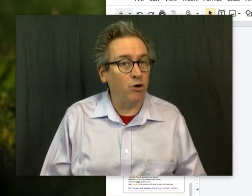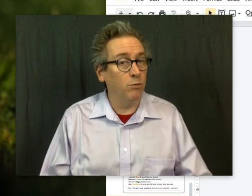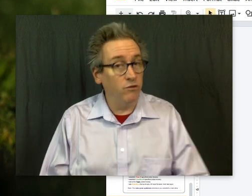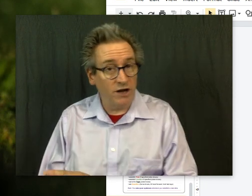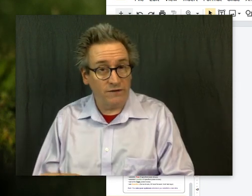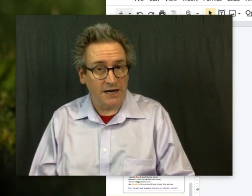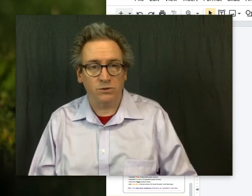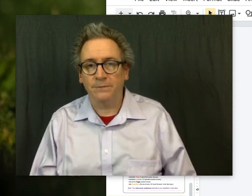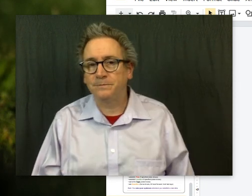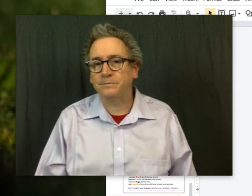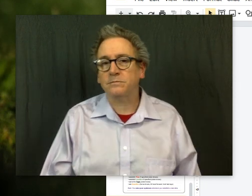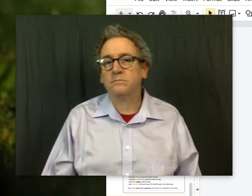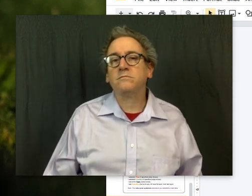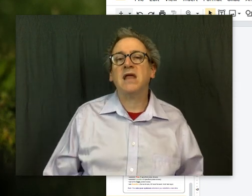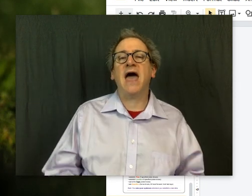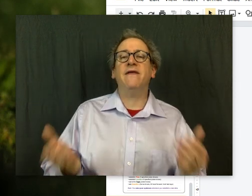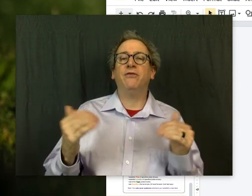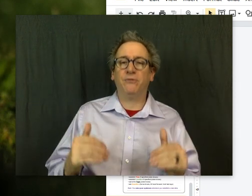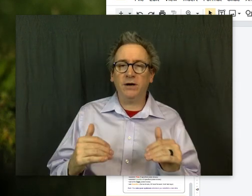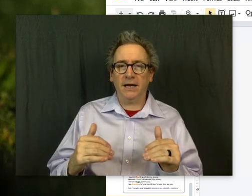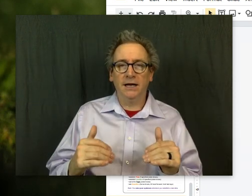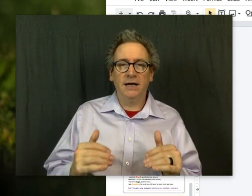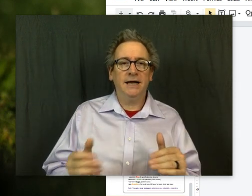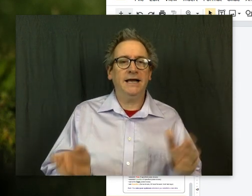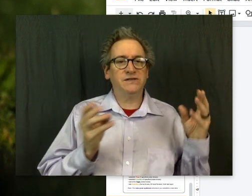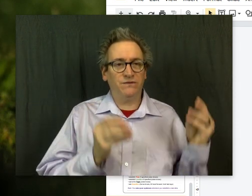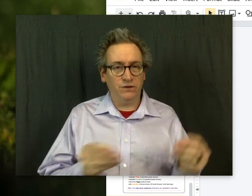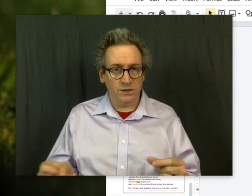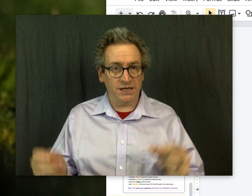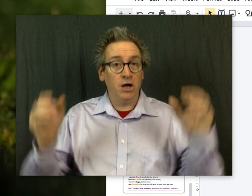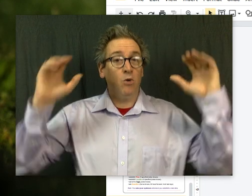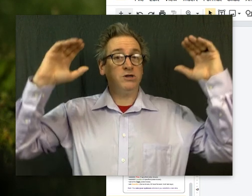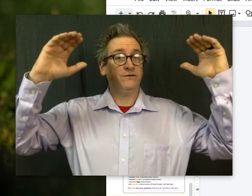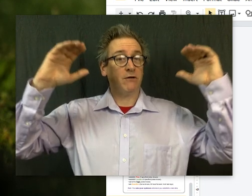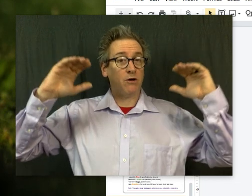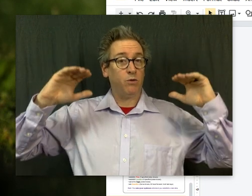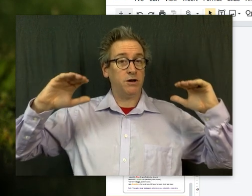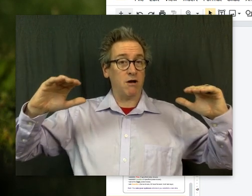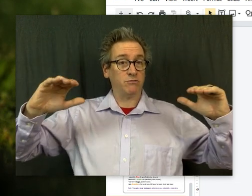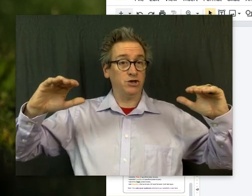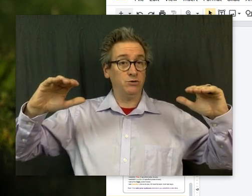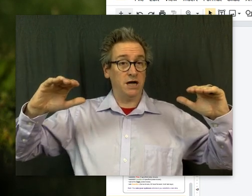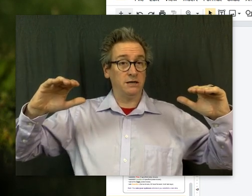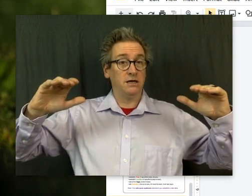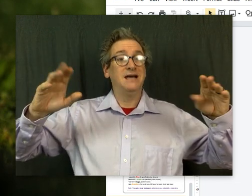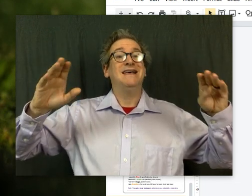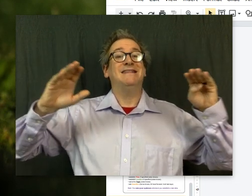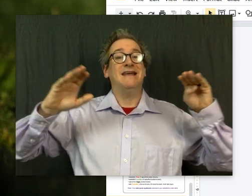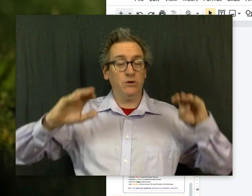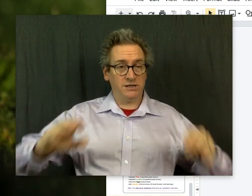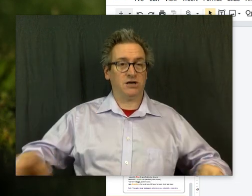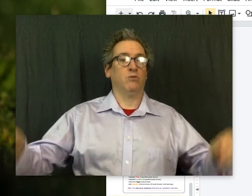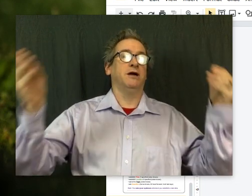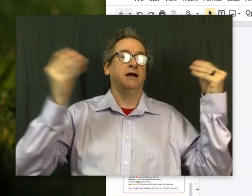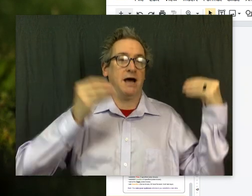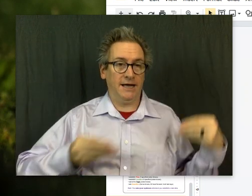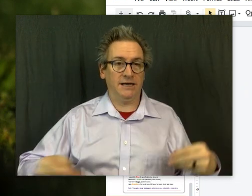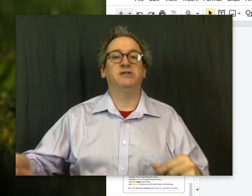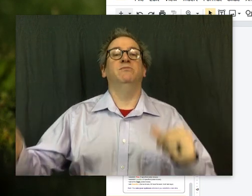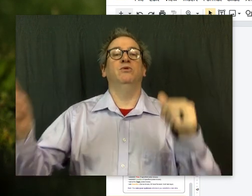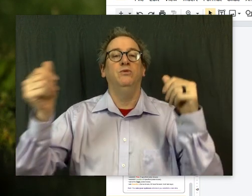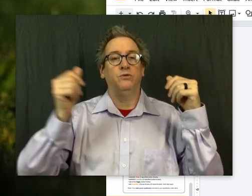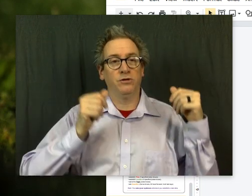drop it or move on to the next one. And then 3 is fluency. Once you've got round 1 and round 2 done, then you can start working on how